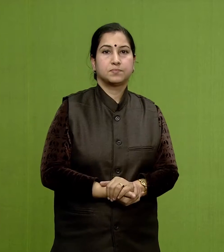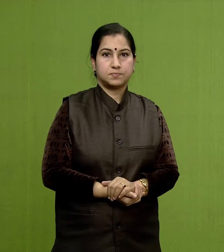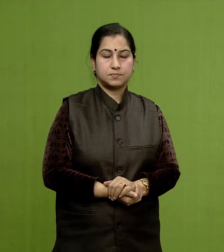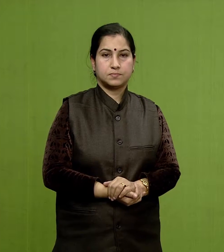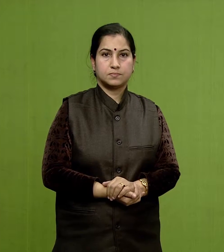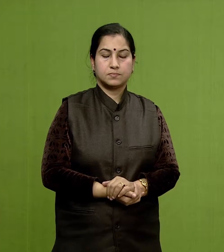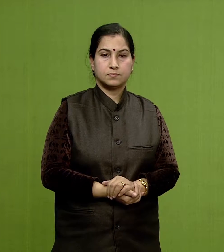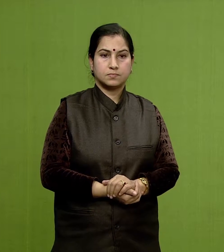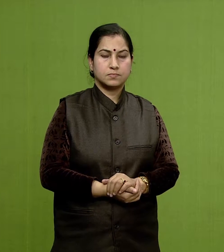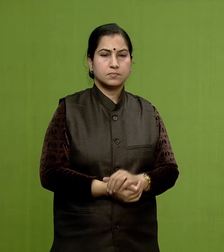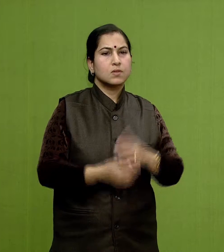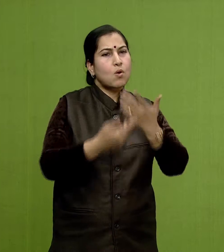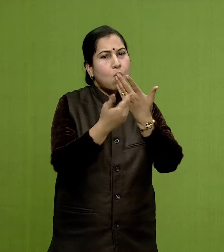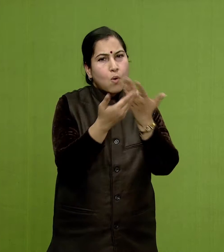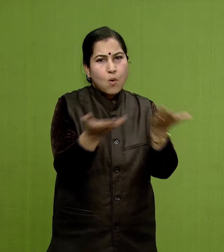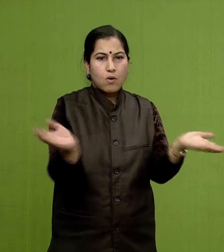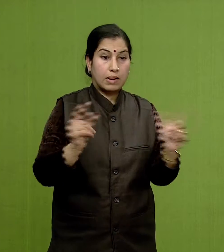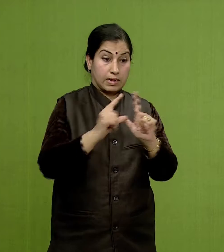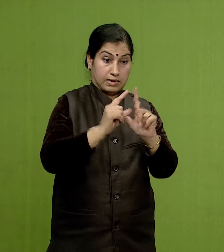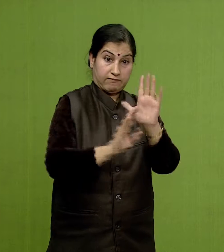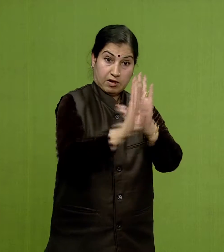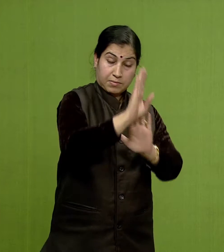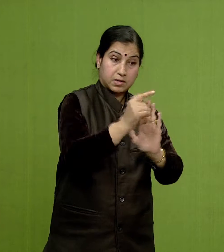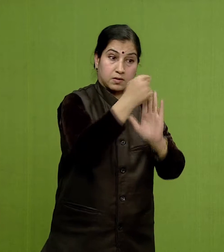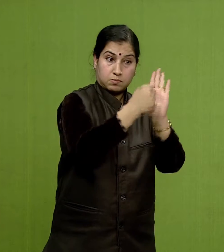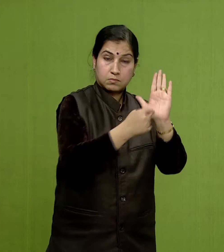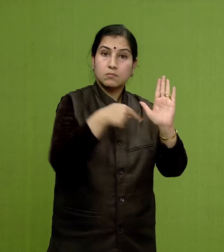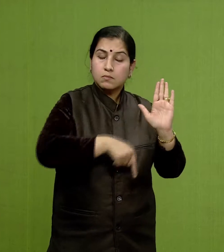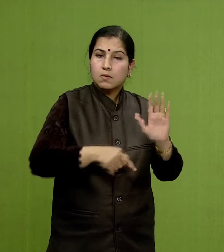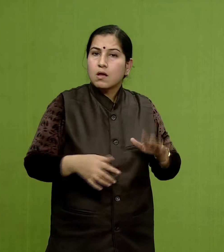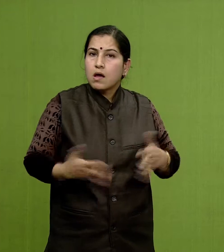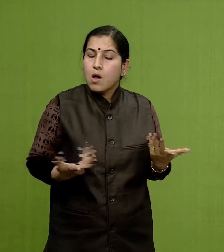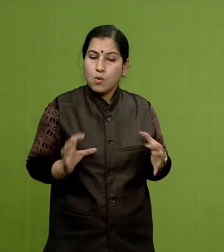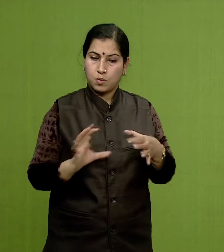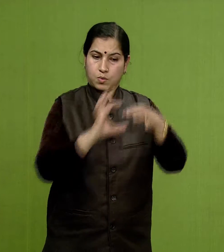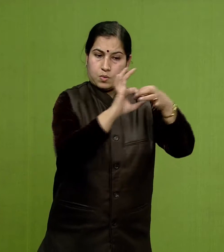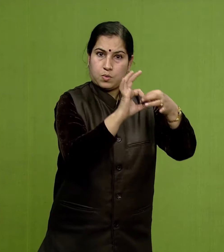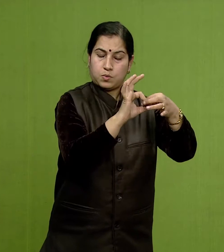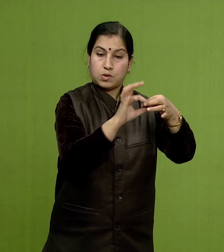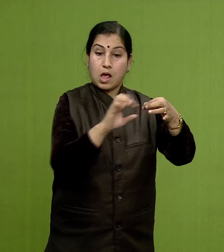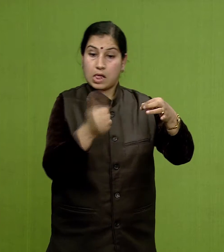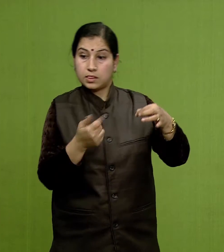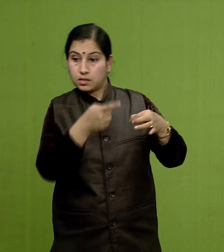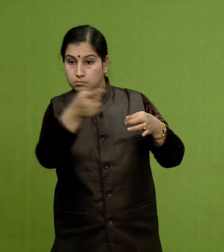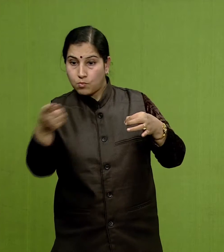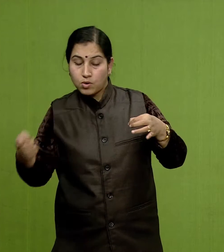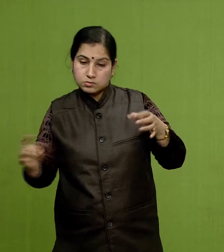Each area of development is dependent on the other and